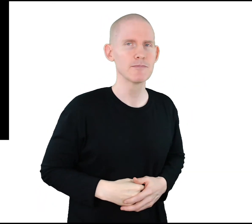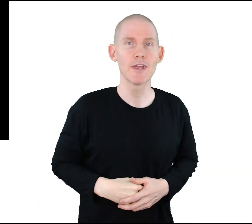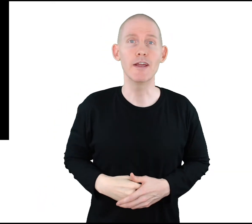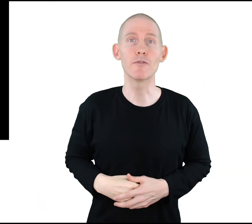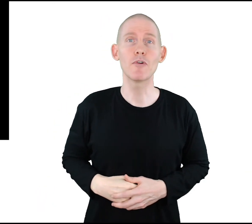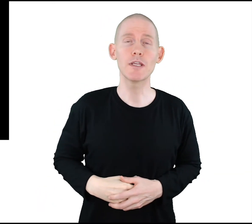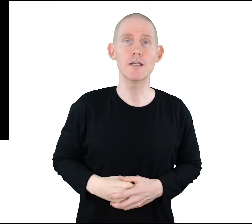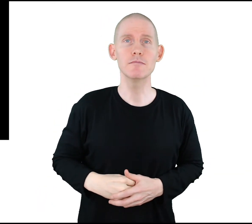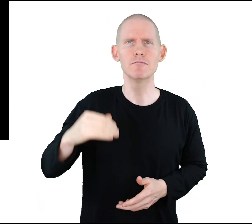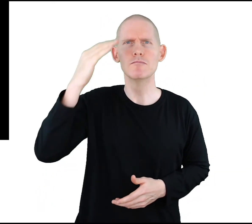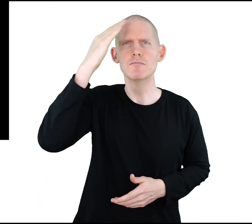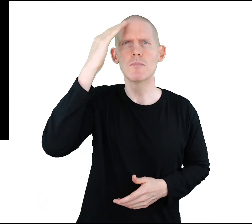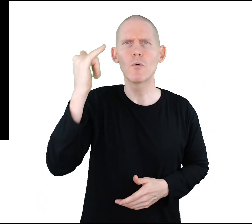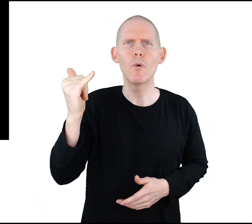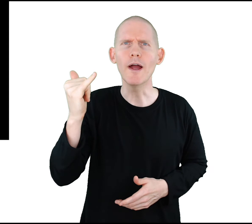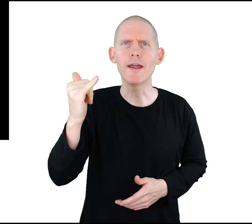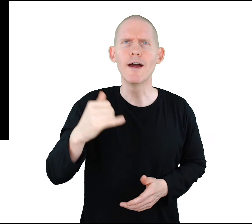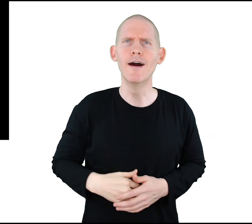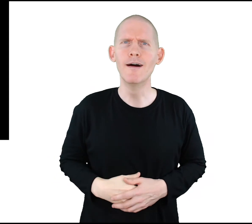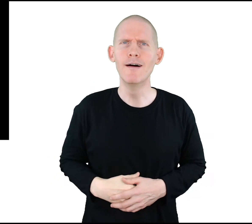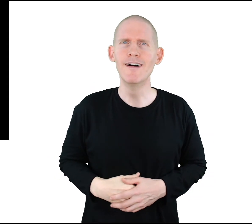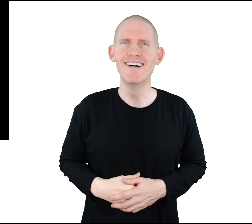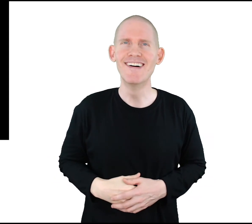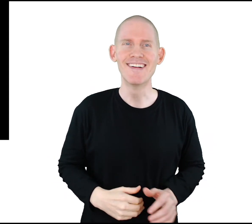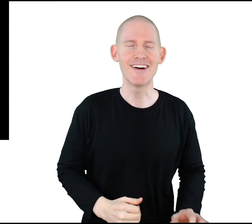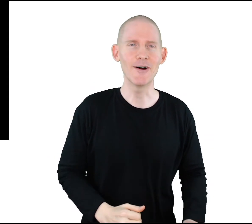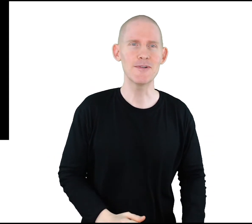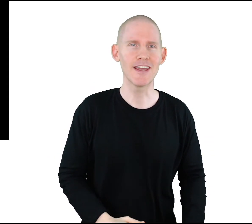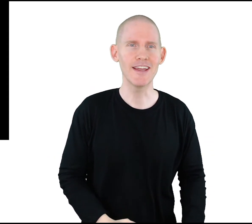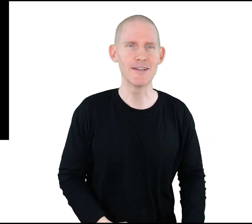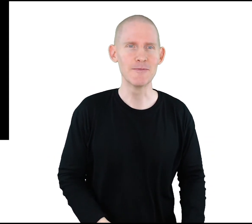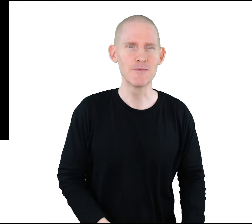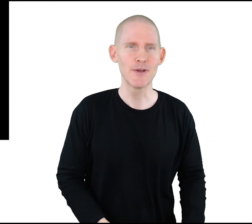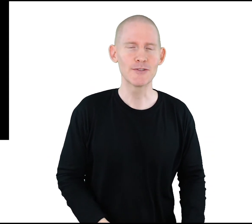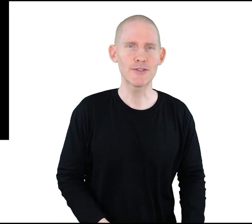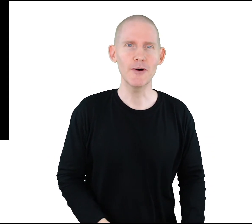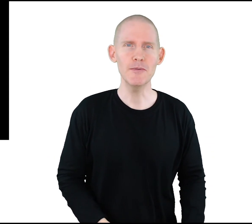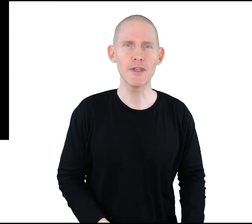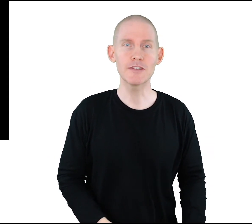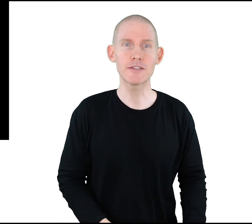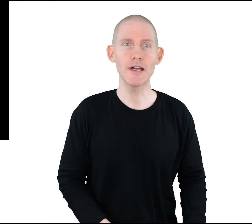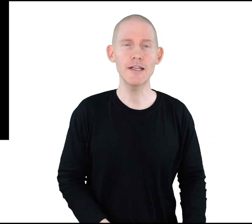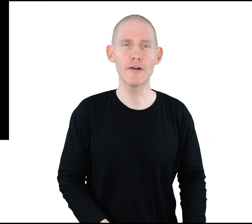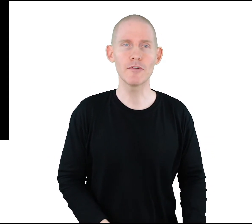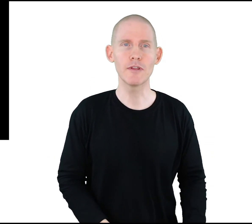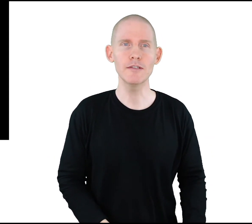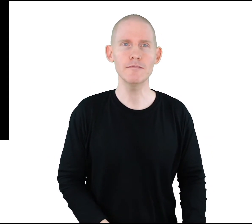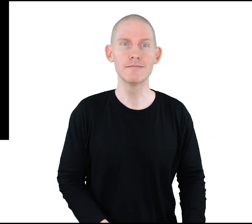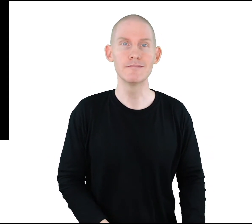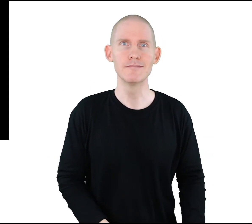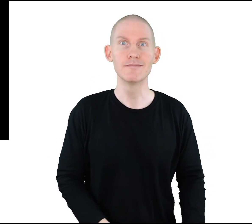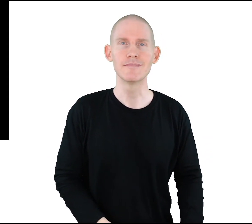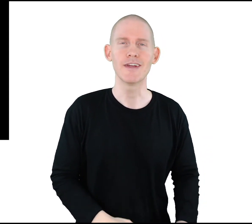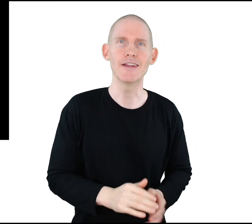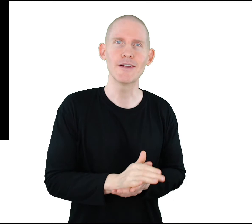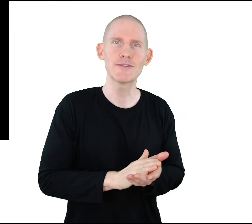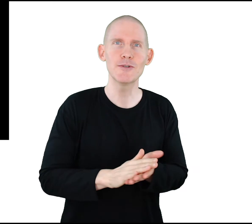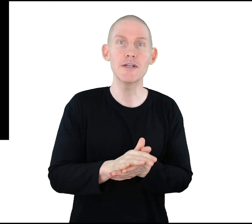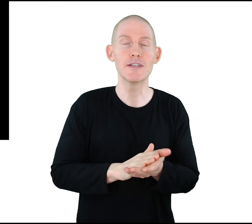And the front again. Why? Okay. So let's sign everything. And let's do it. Nice.